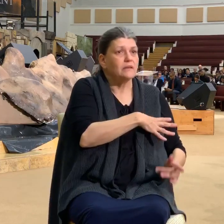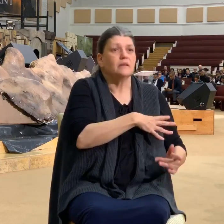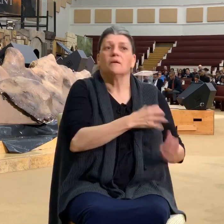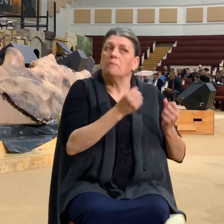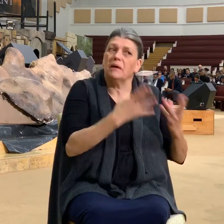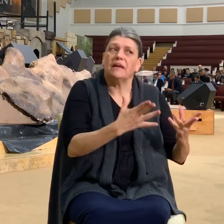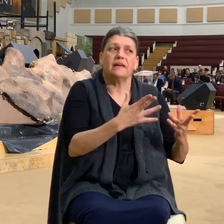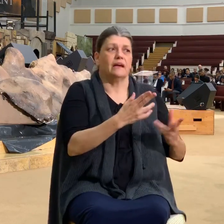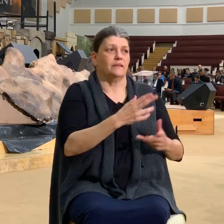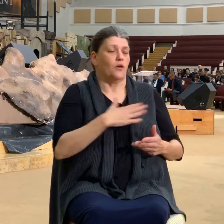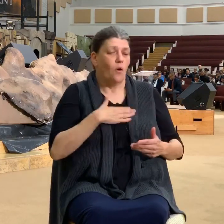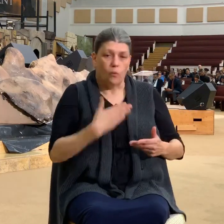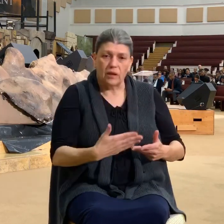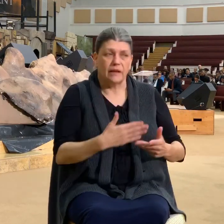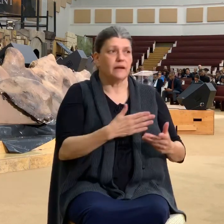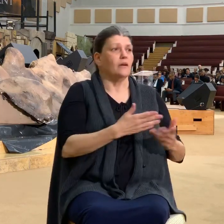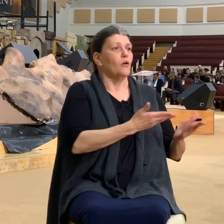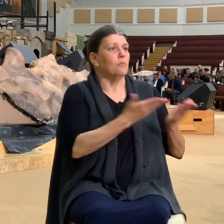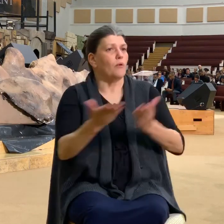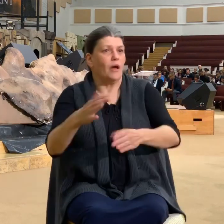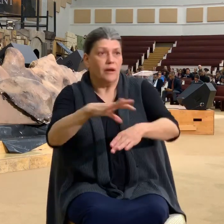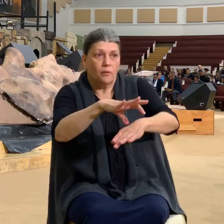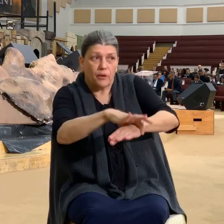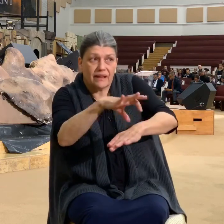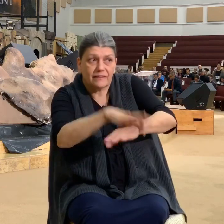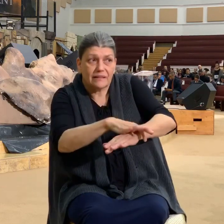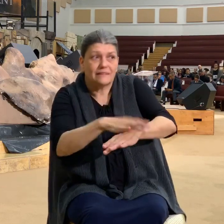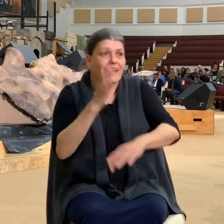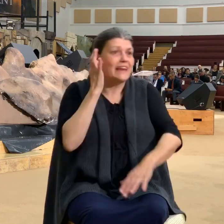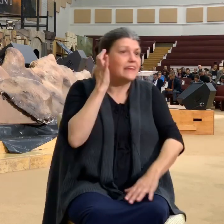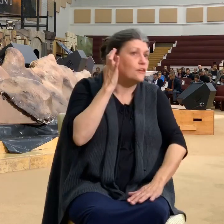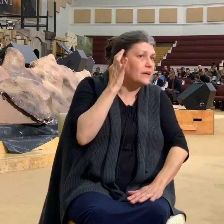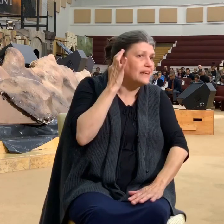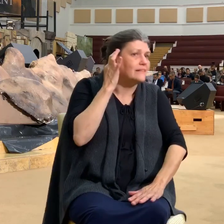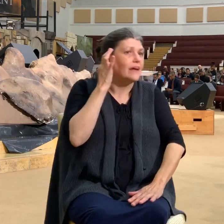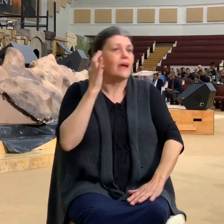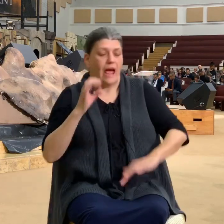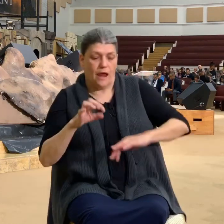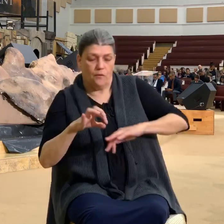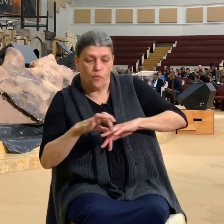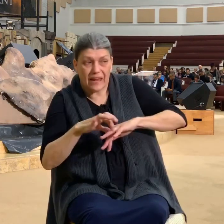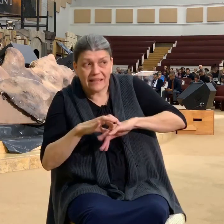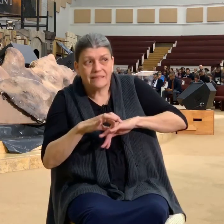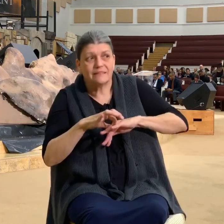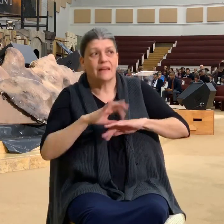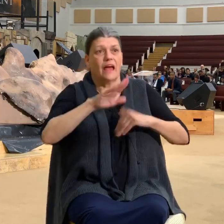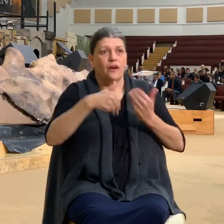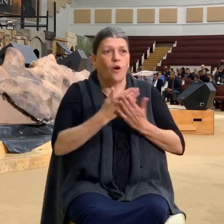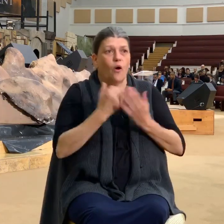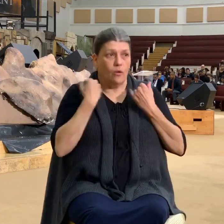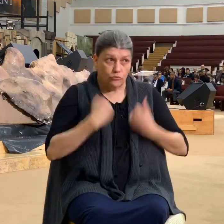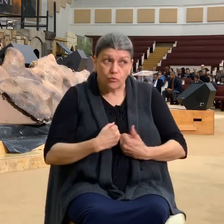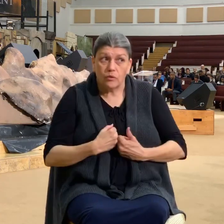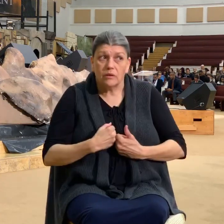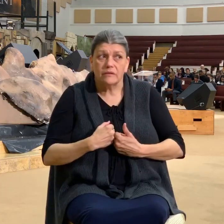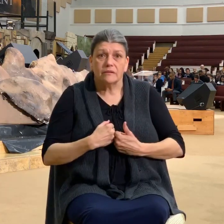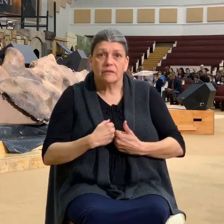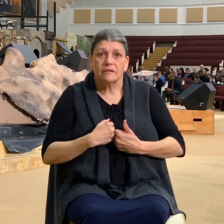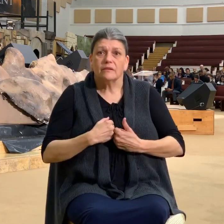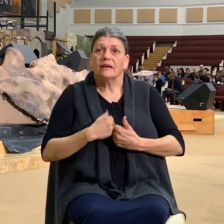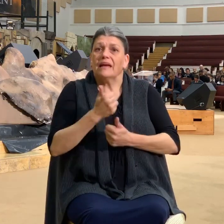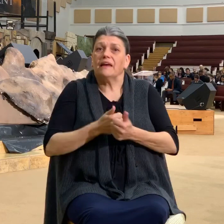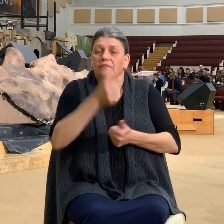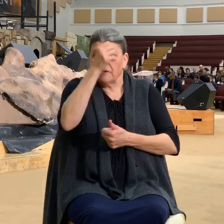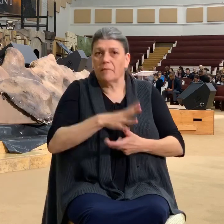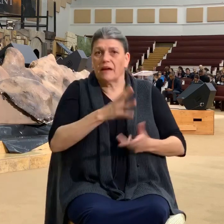hearted, and brought bracelets and earrings and rings and tablets and all jewels of gold. And every man offered